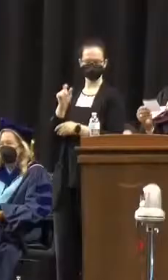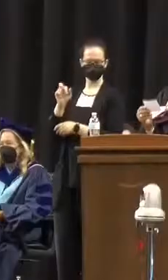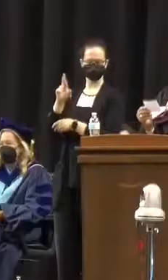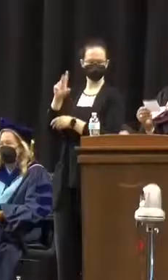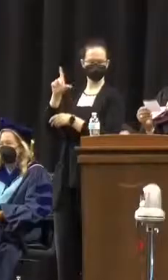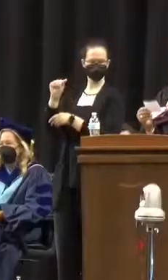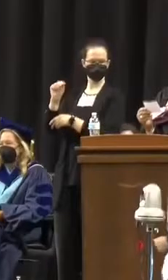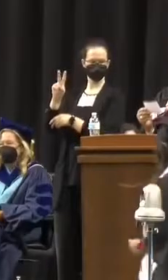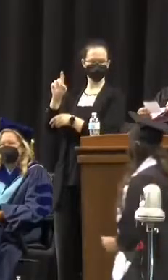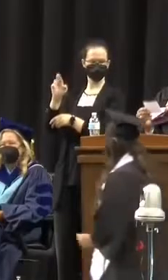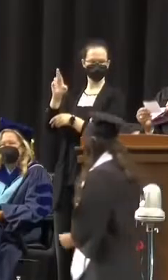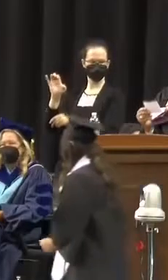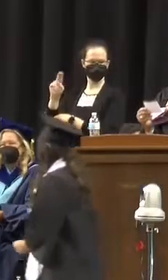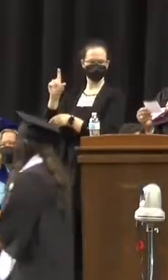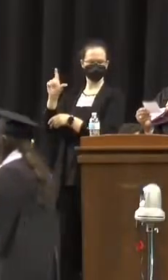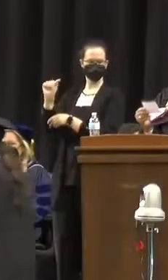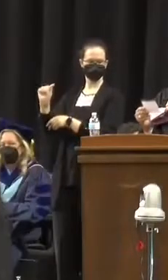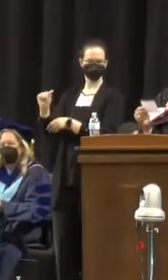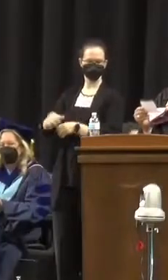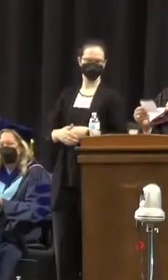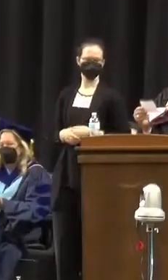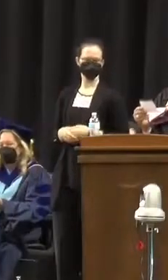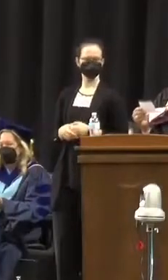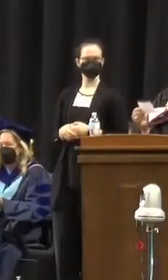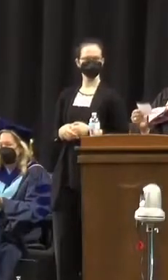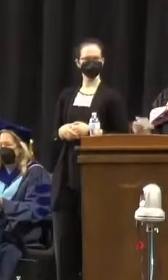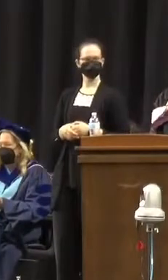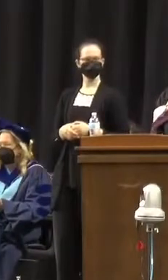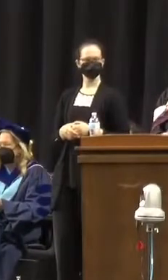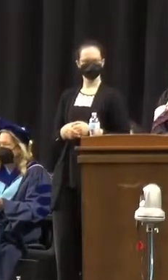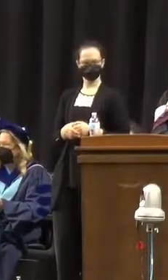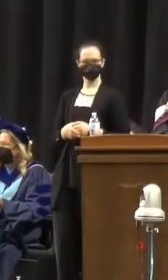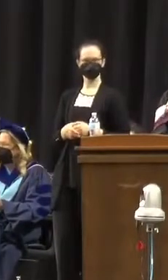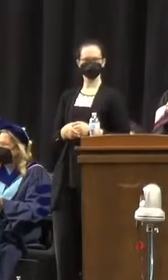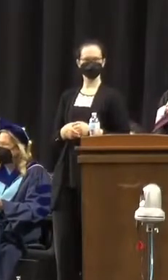Carla Mayela Varela,